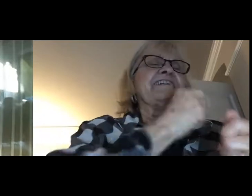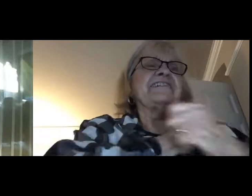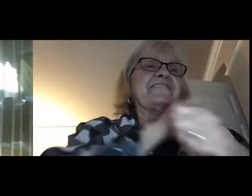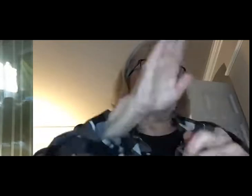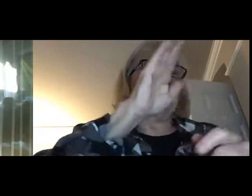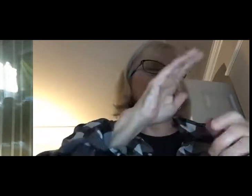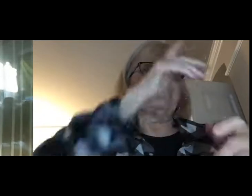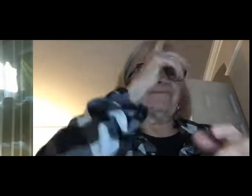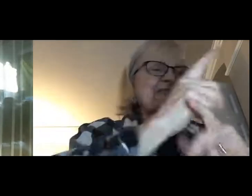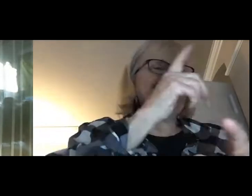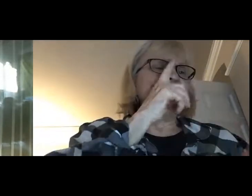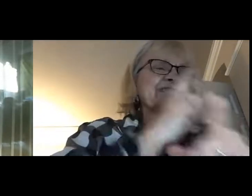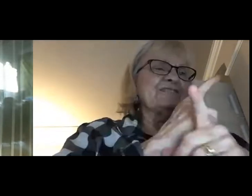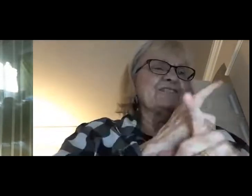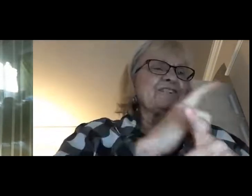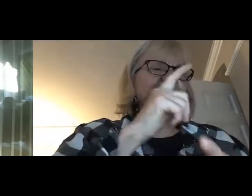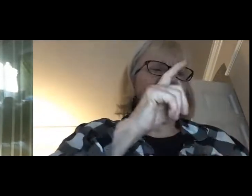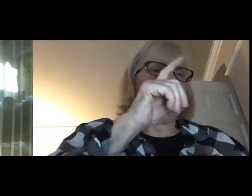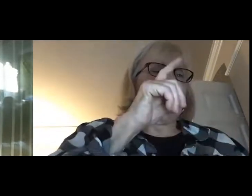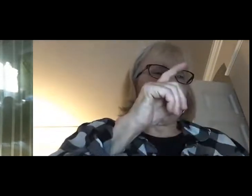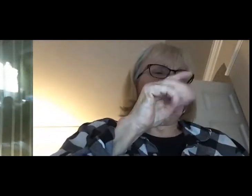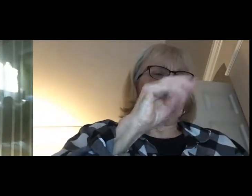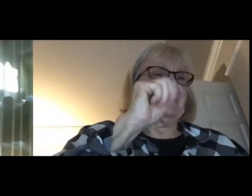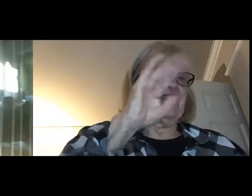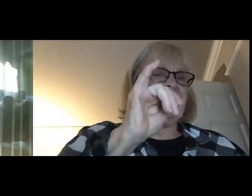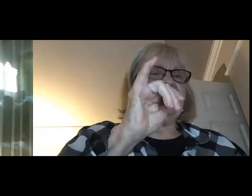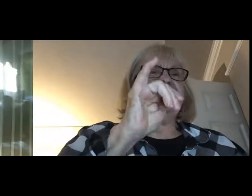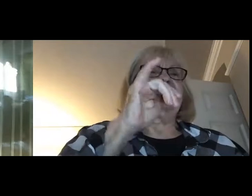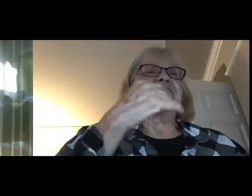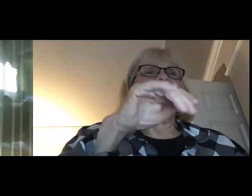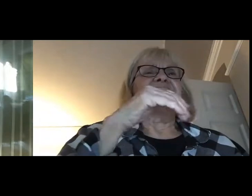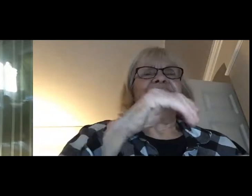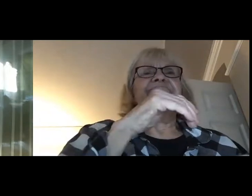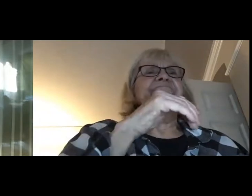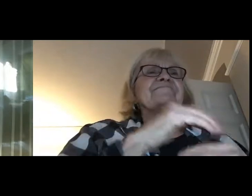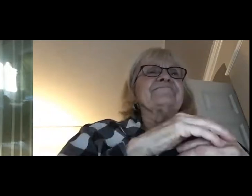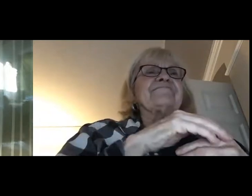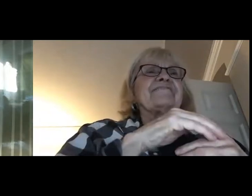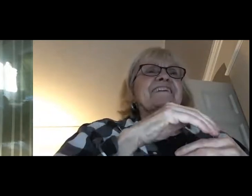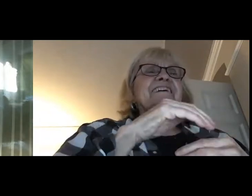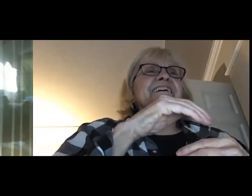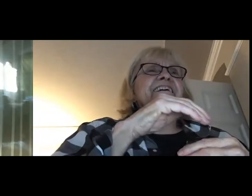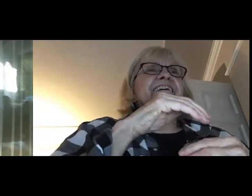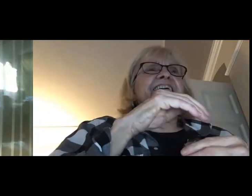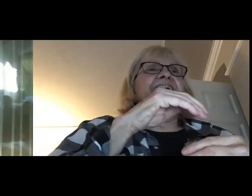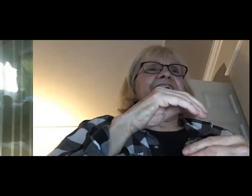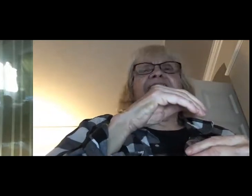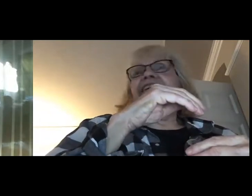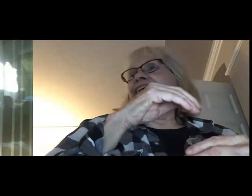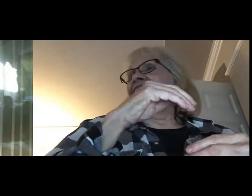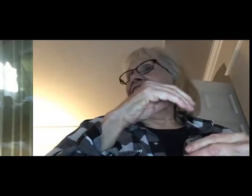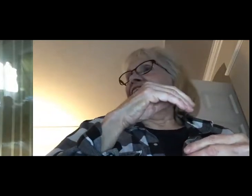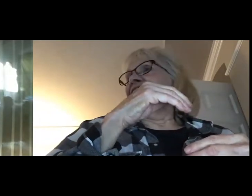His mom and loved his brother and sister, Mary. Oh.